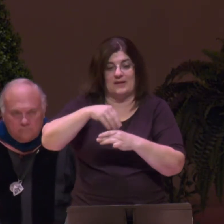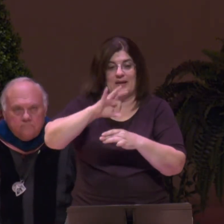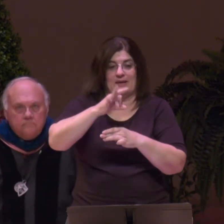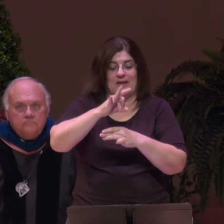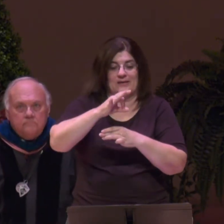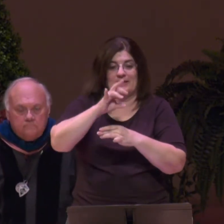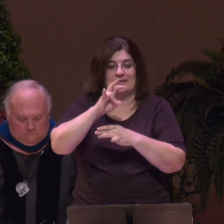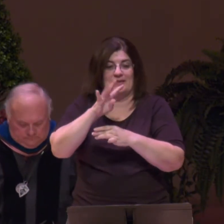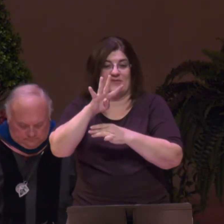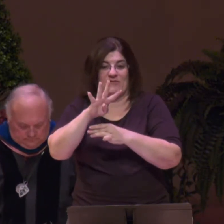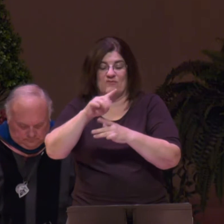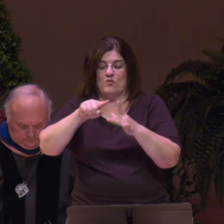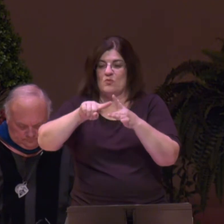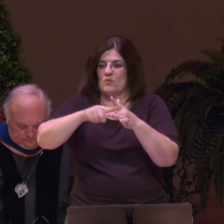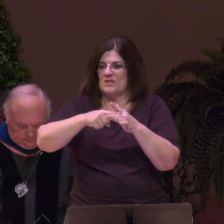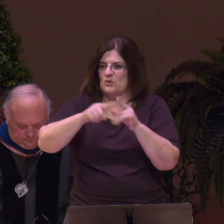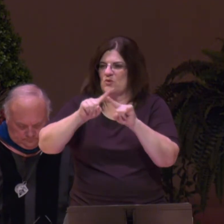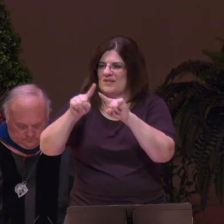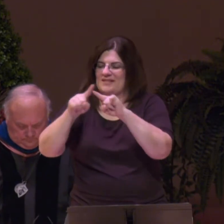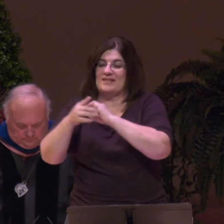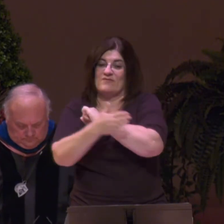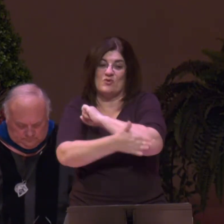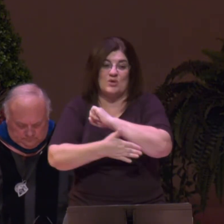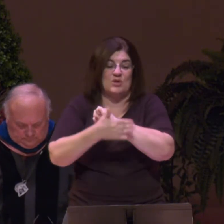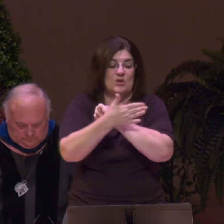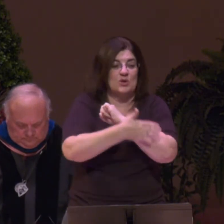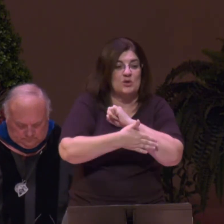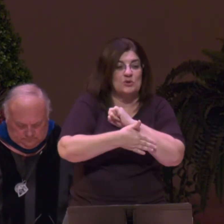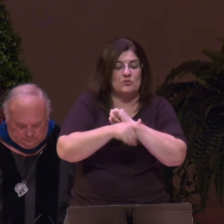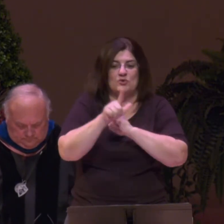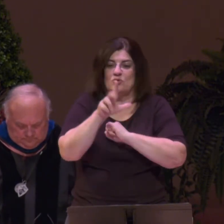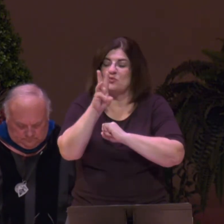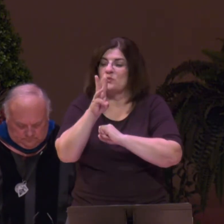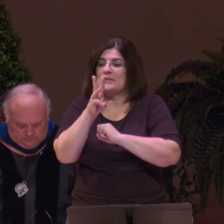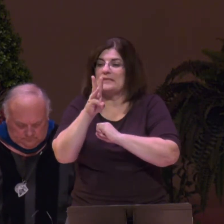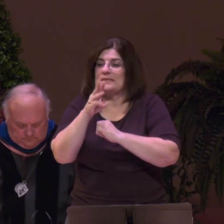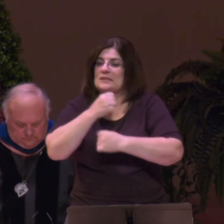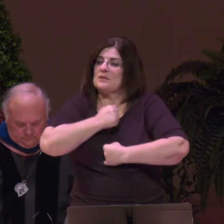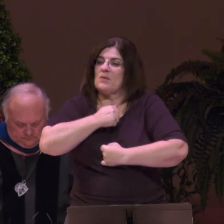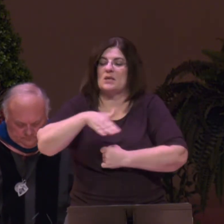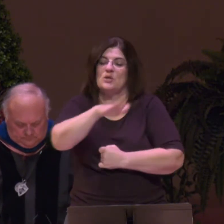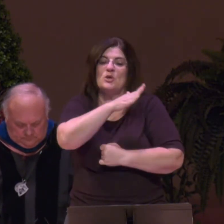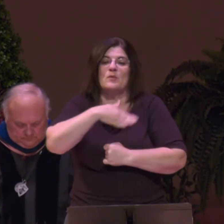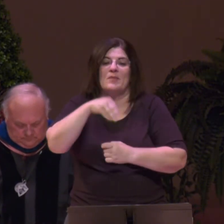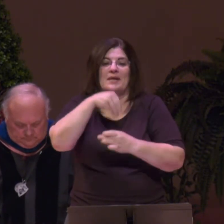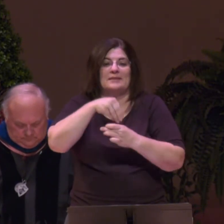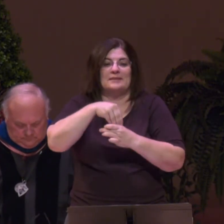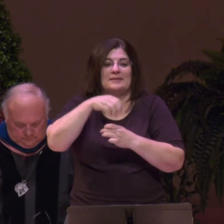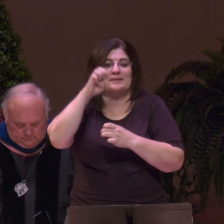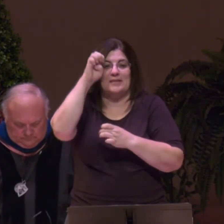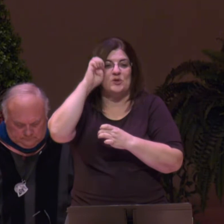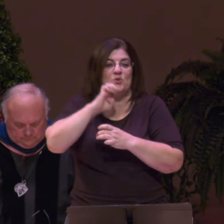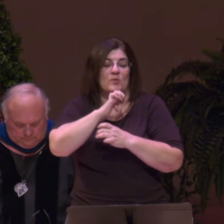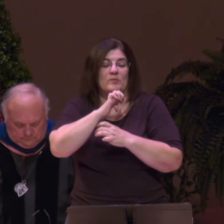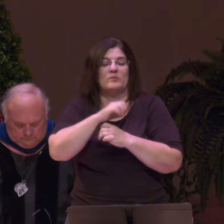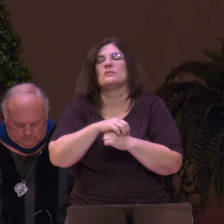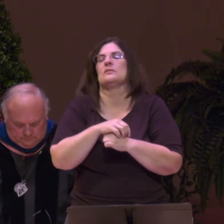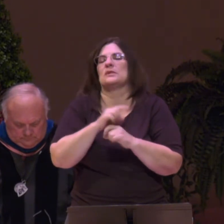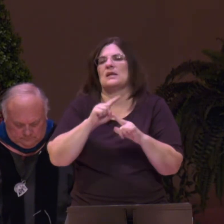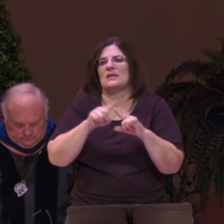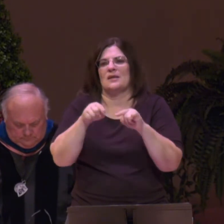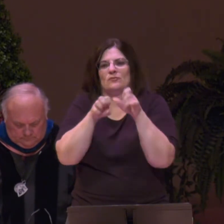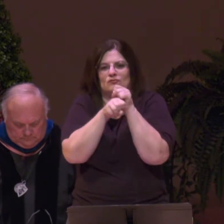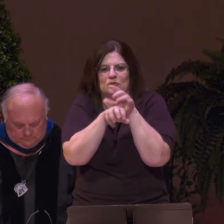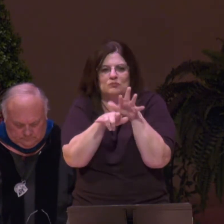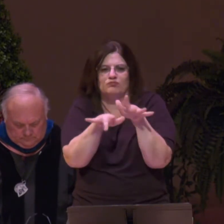went to 10 countries, 26 military bases in Europe, and then we went worldwide. And today, about